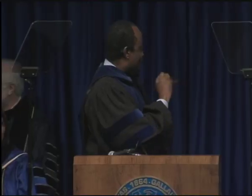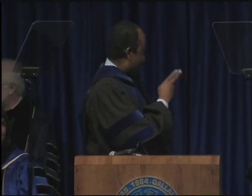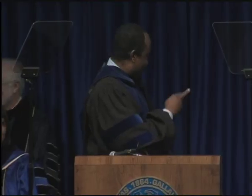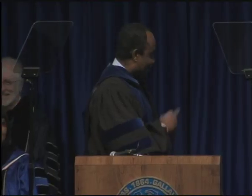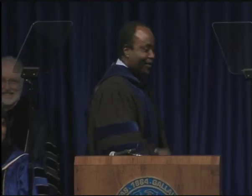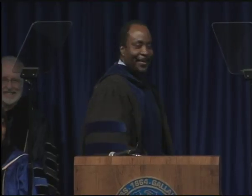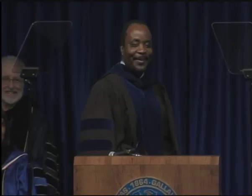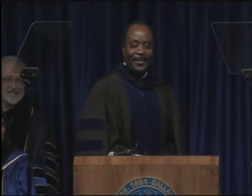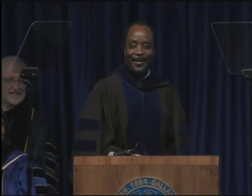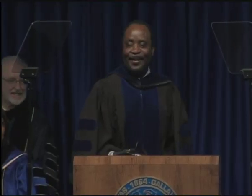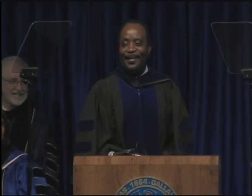Thank you, Dr. Mather.